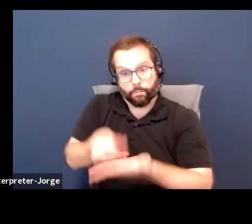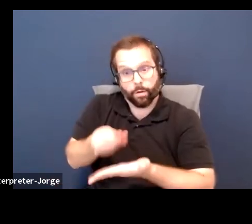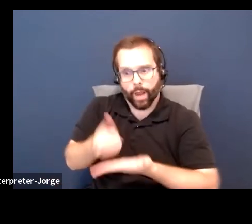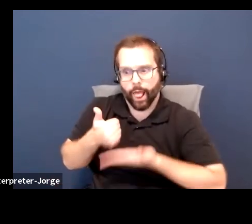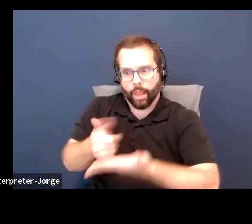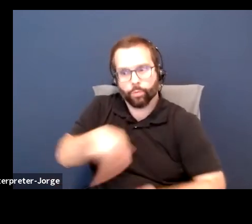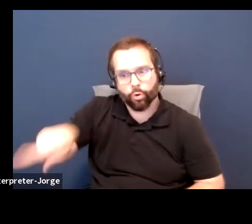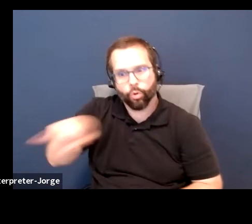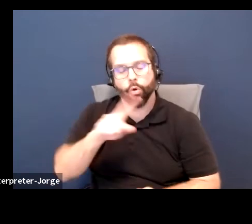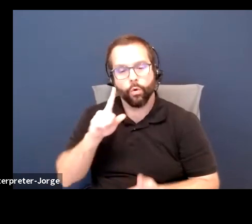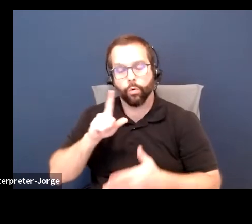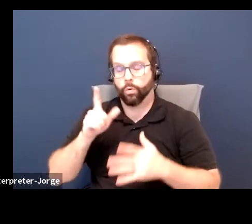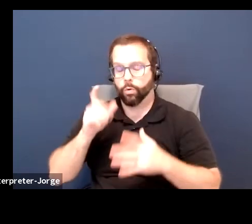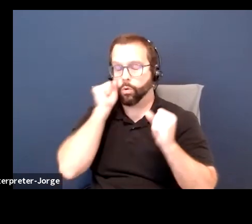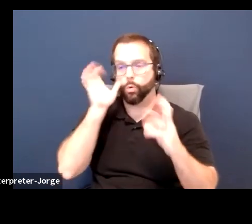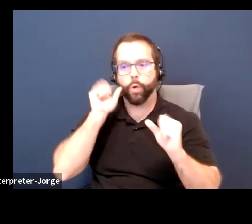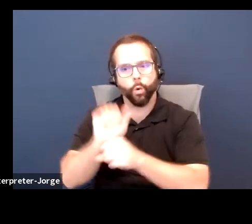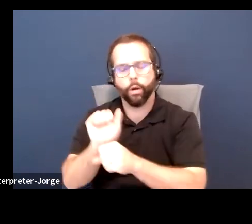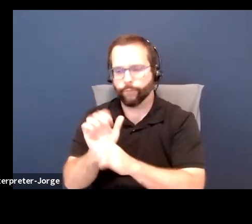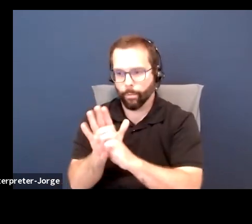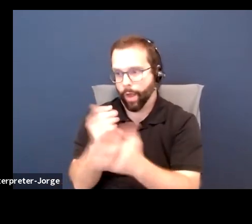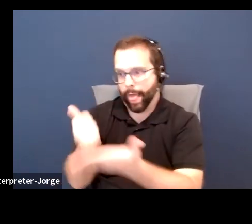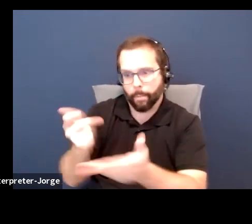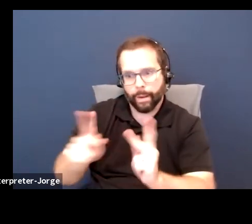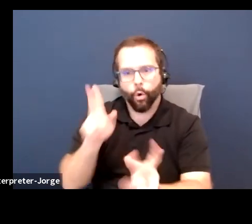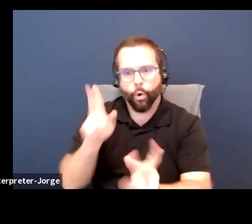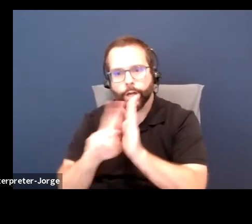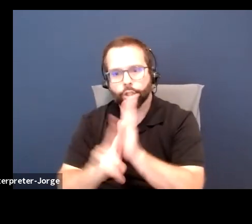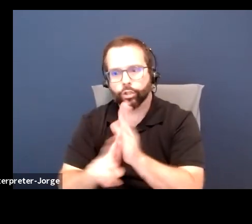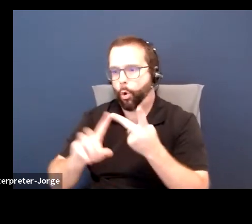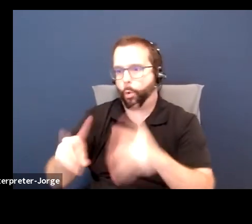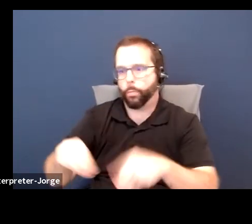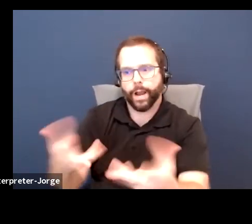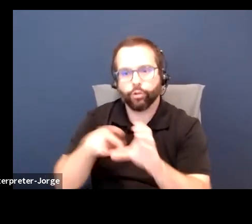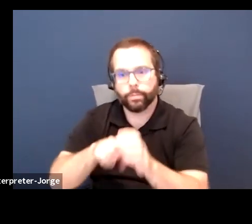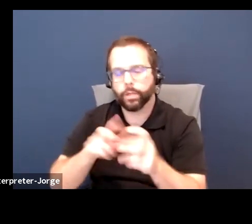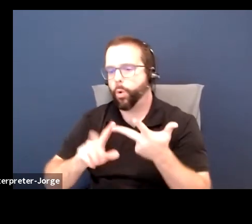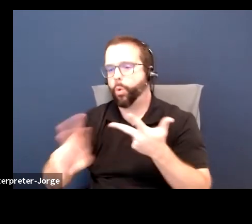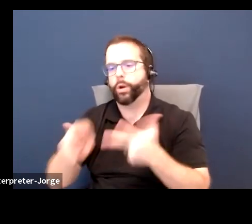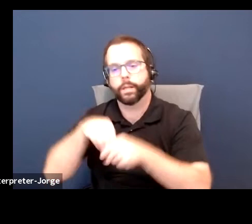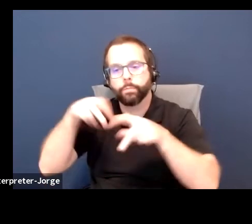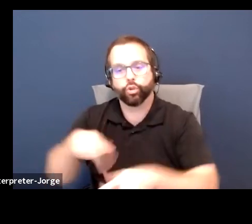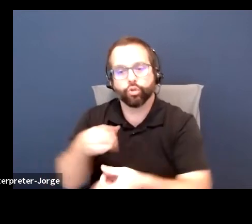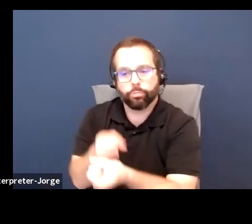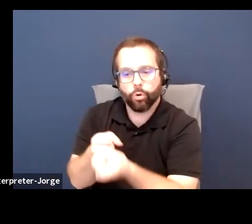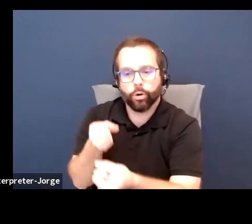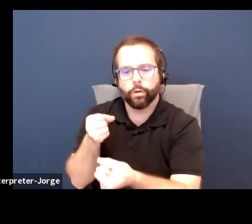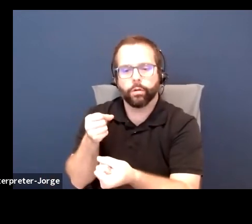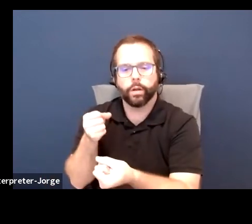great work, like helping people register, provide transportation or in-person supports at vaccination